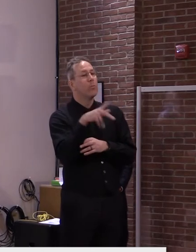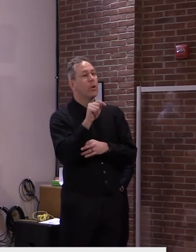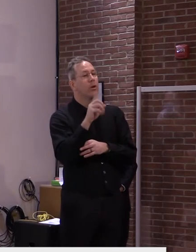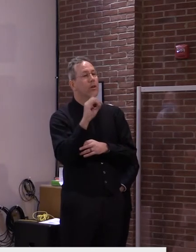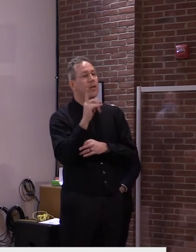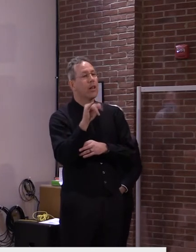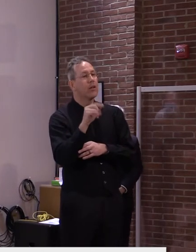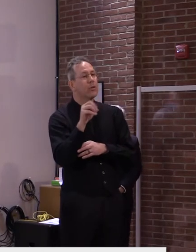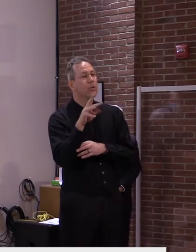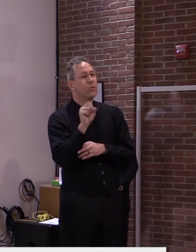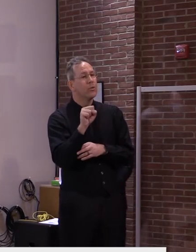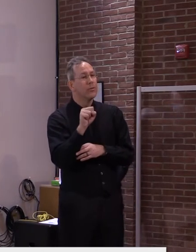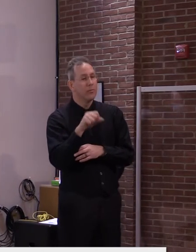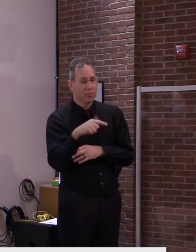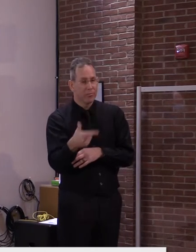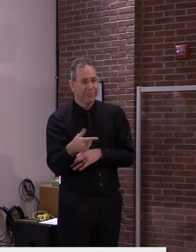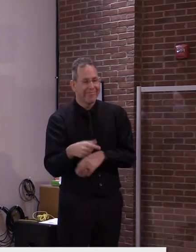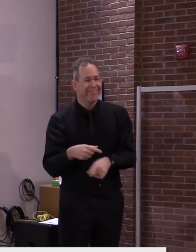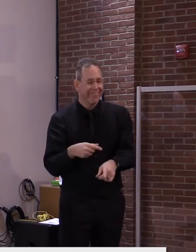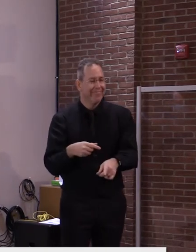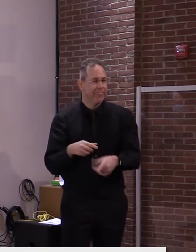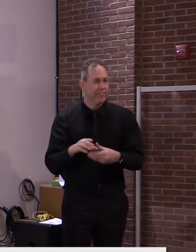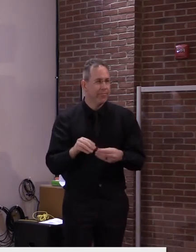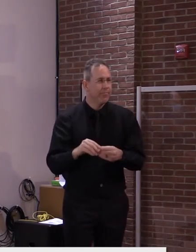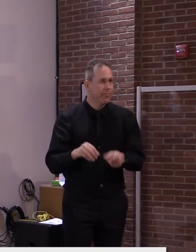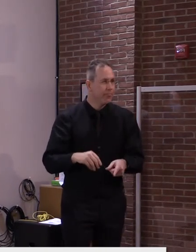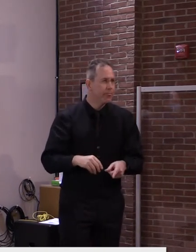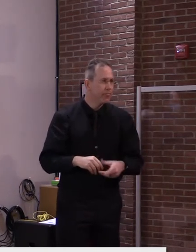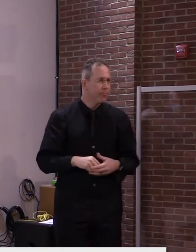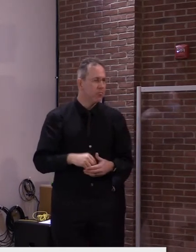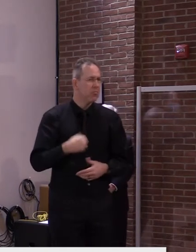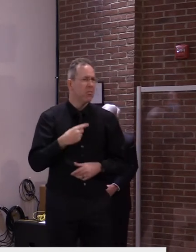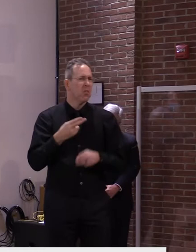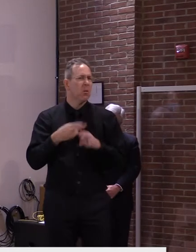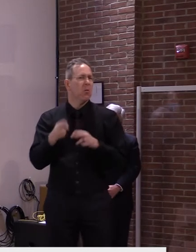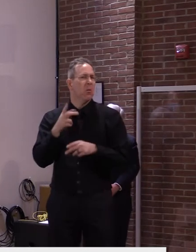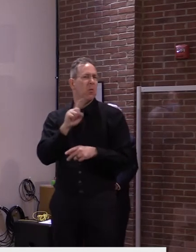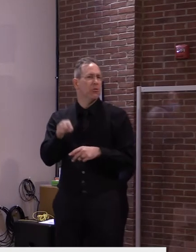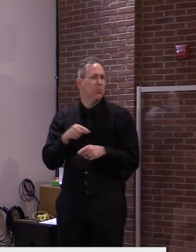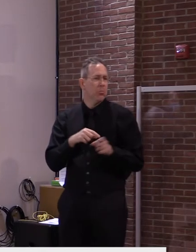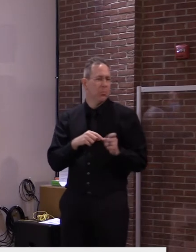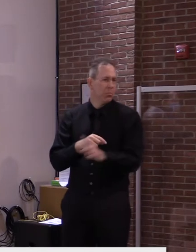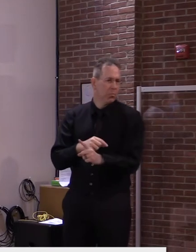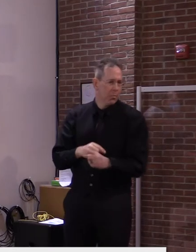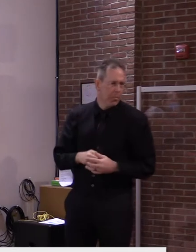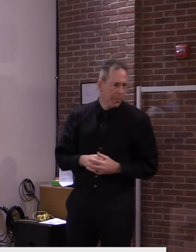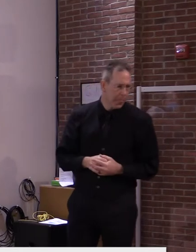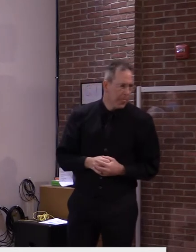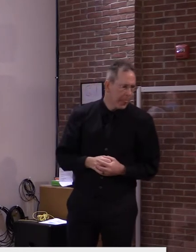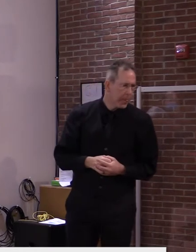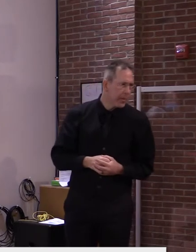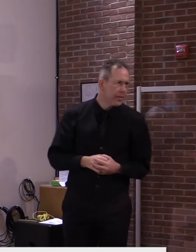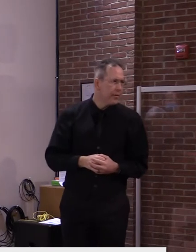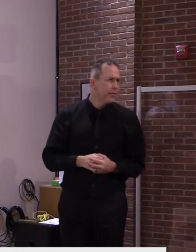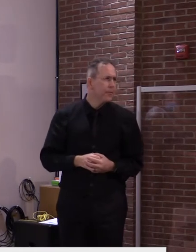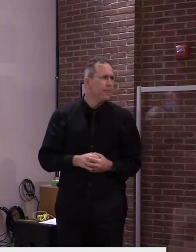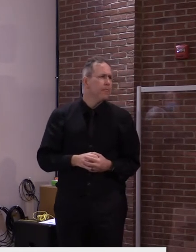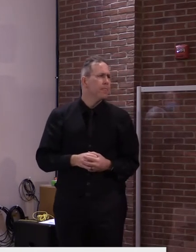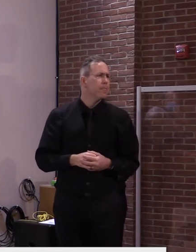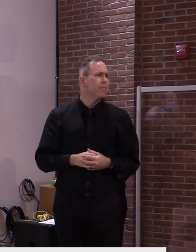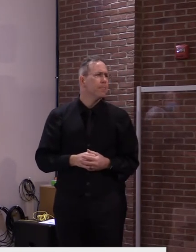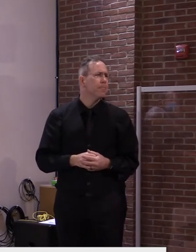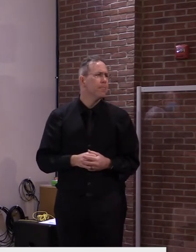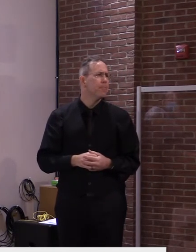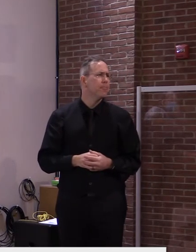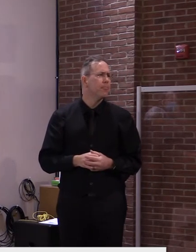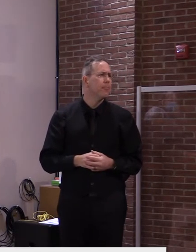Yes, good afternoon. I have a couple of quick questions. Governor, when you first started talking this morning, you indicated that the